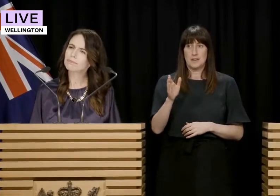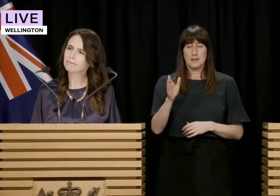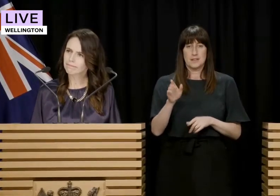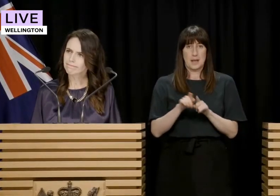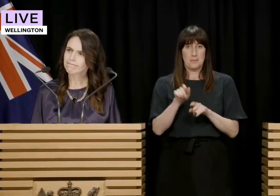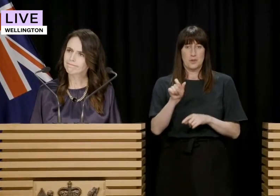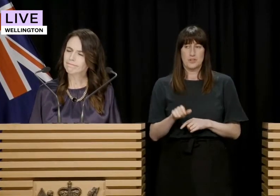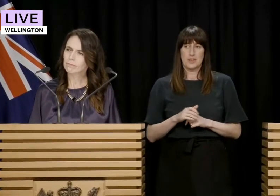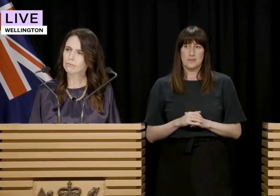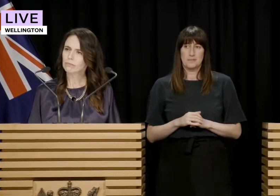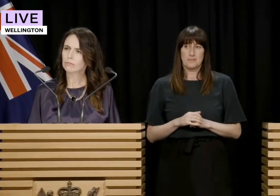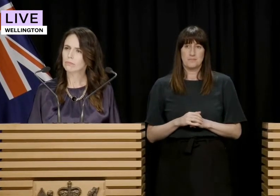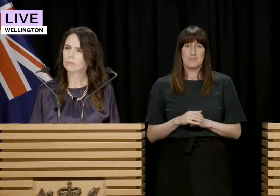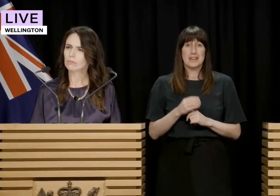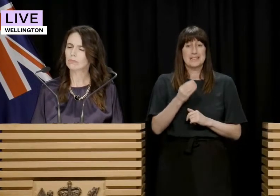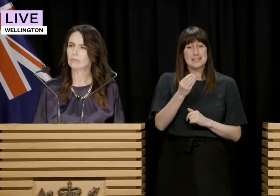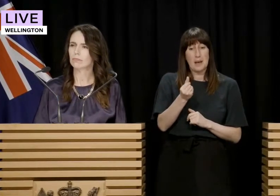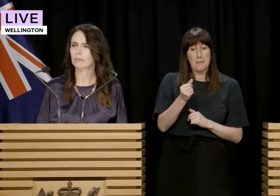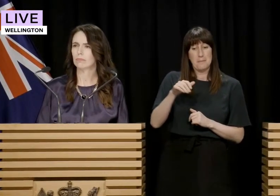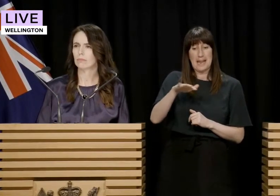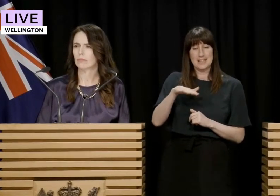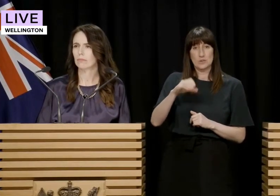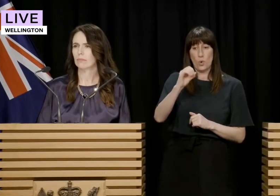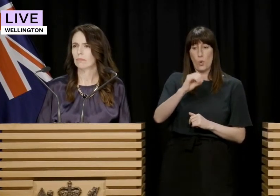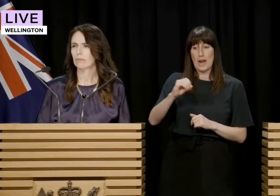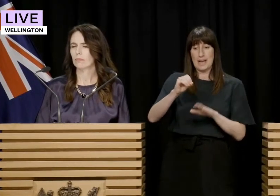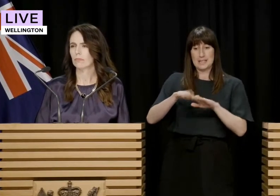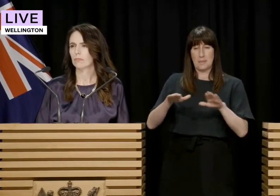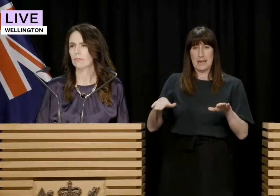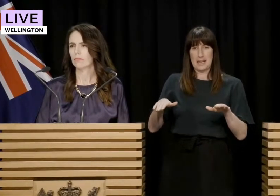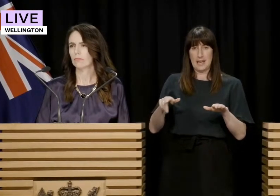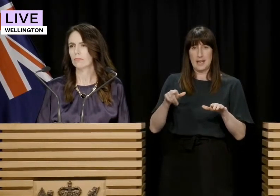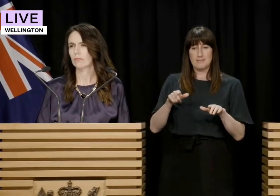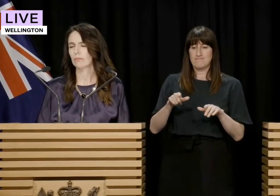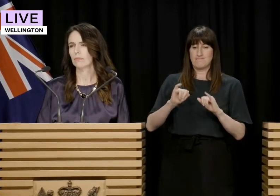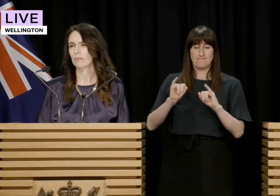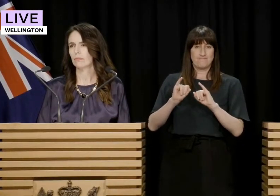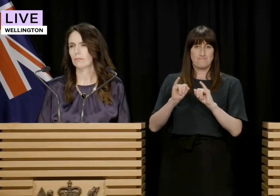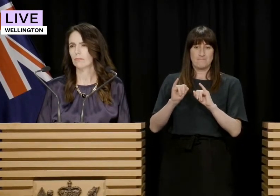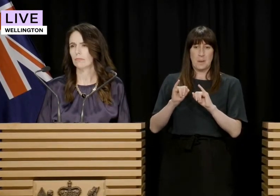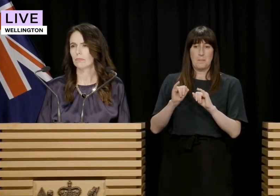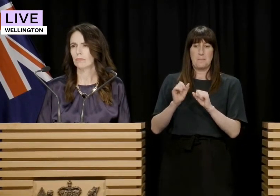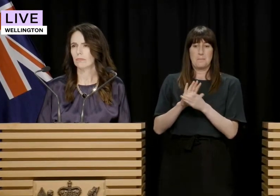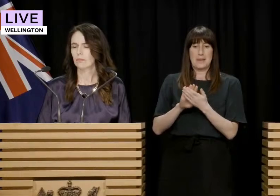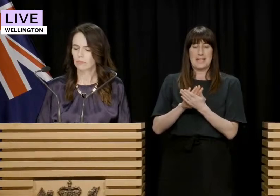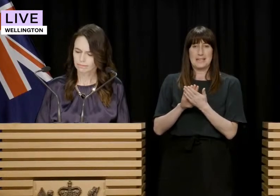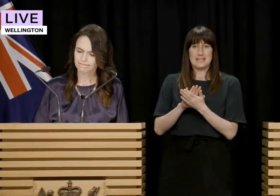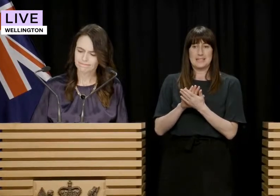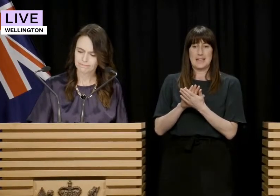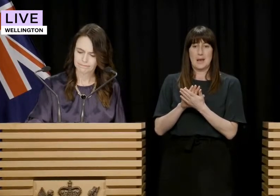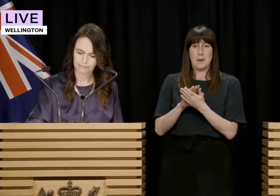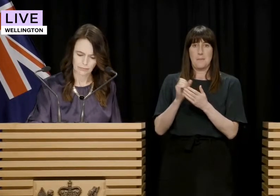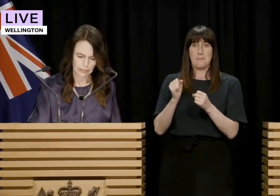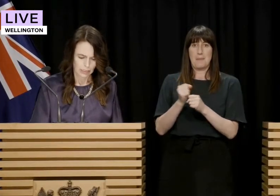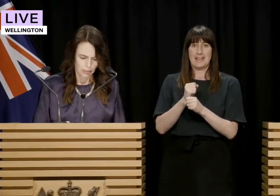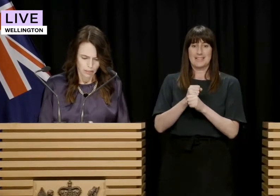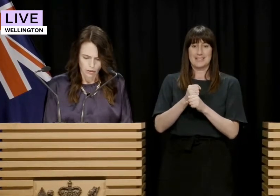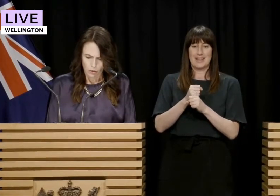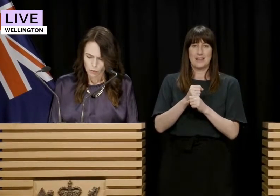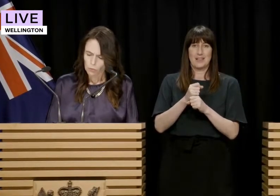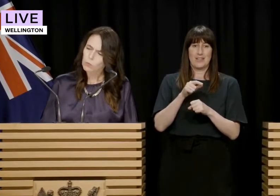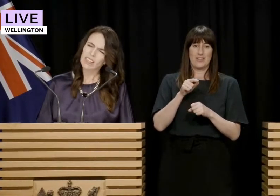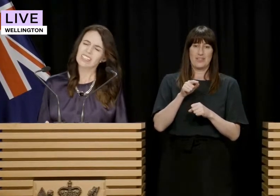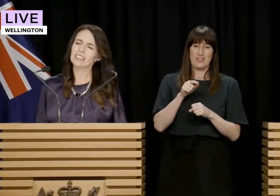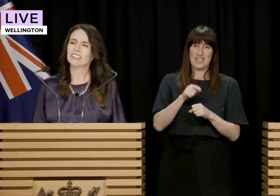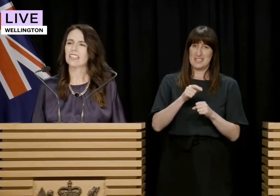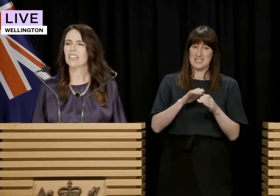some Oranga Tamariki care is basically a catalyst, I guess, for want of a better description, for some of what we're actually seeing out there in the public from